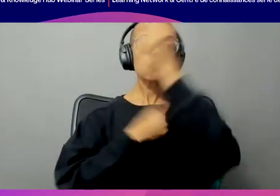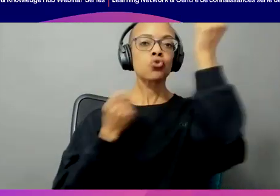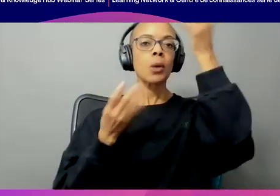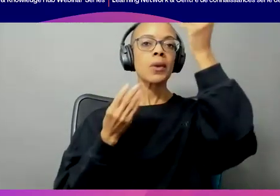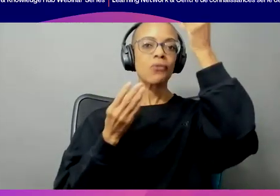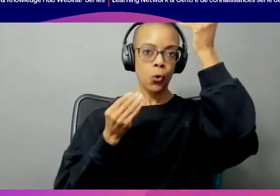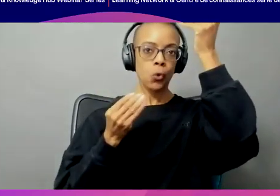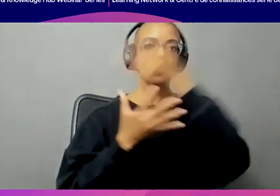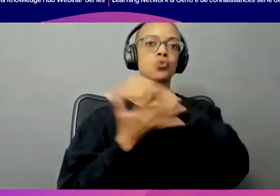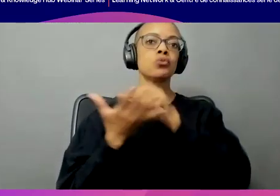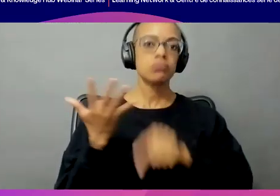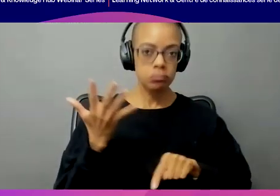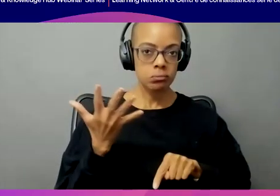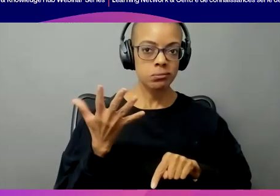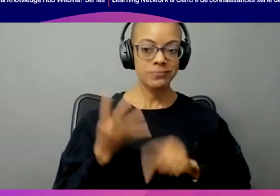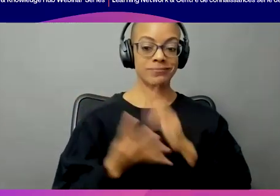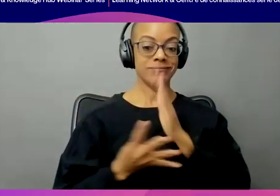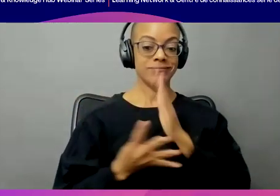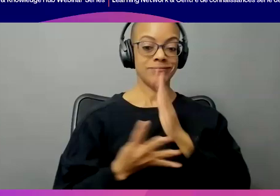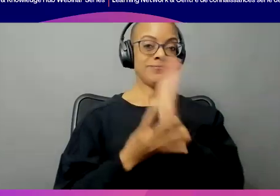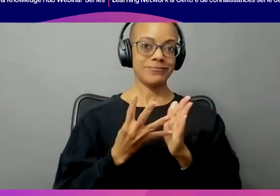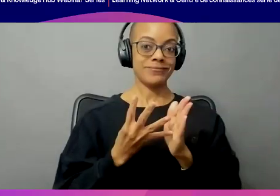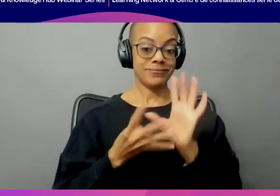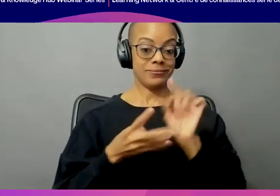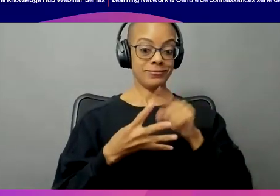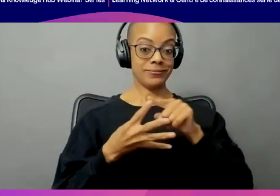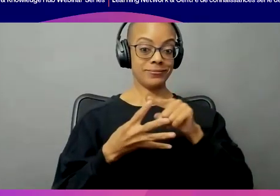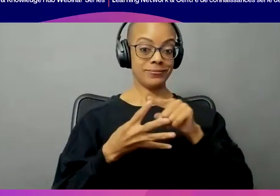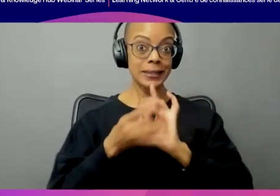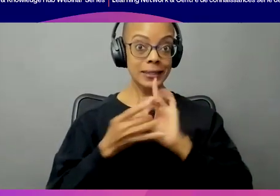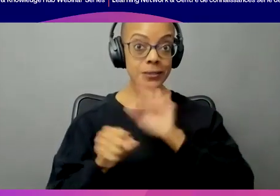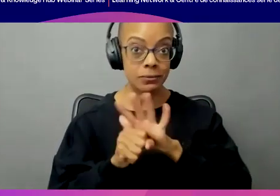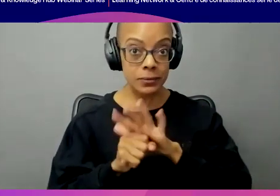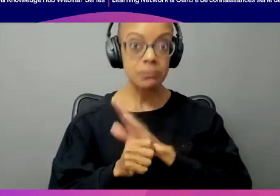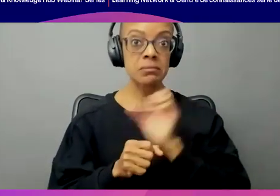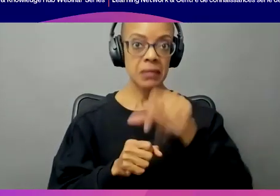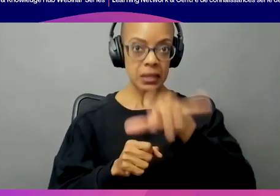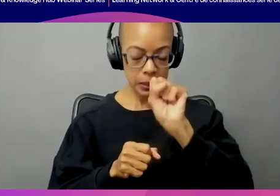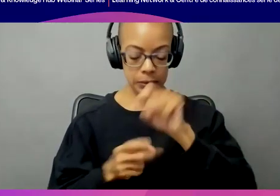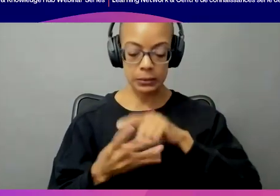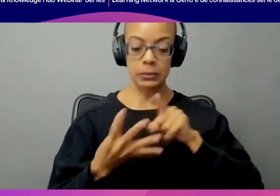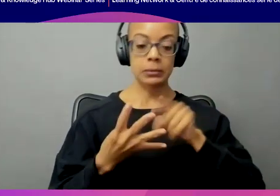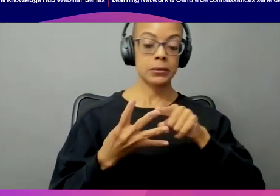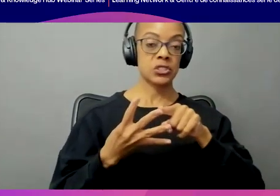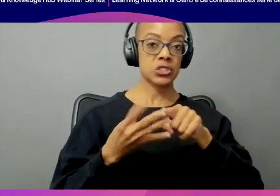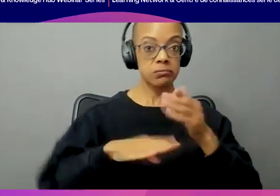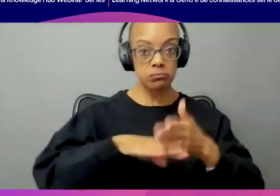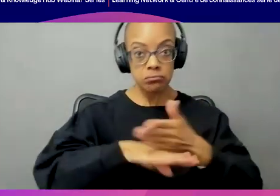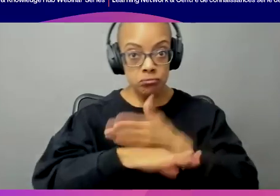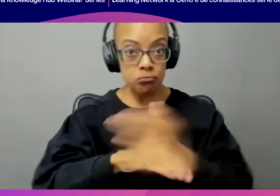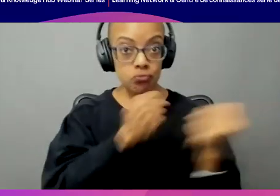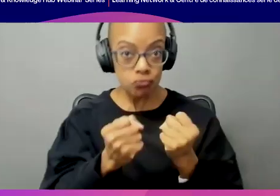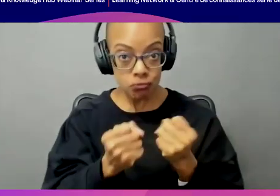4 principles. Were we ensuring connection? Yes. Were we building on strengths?